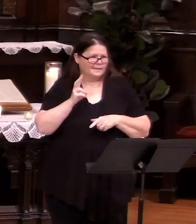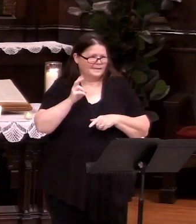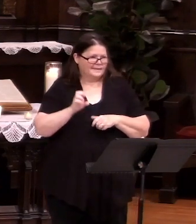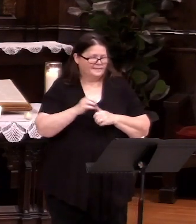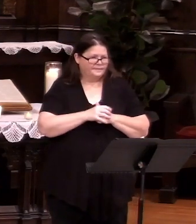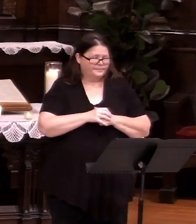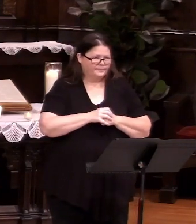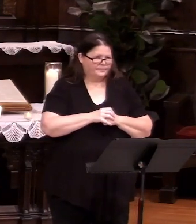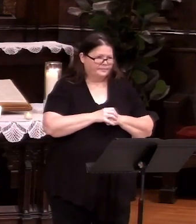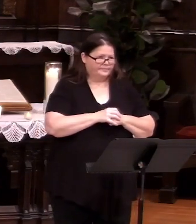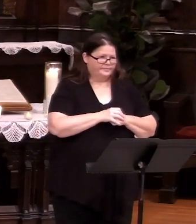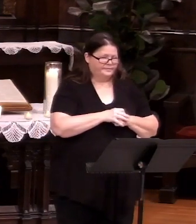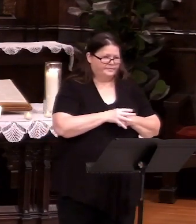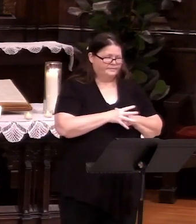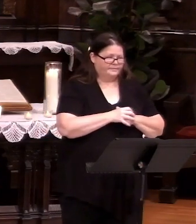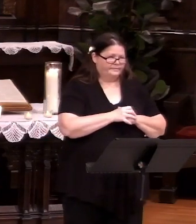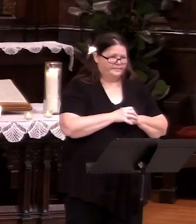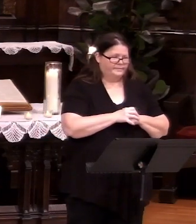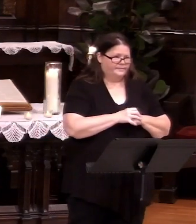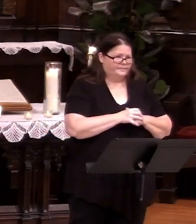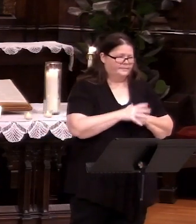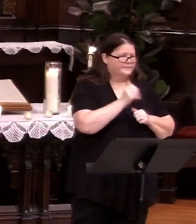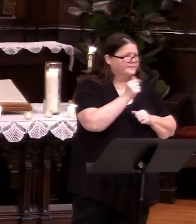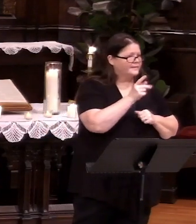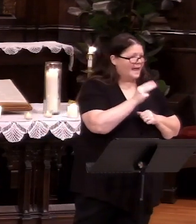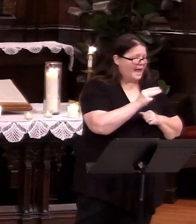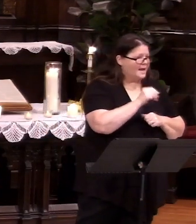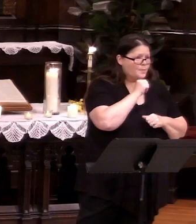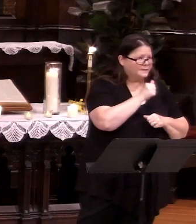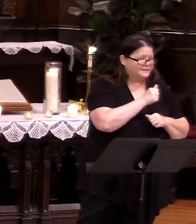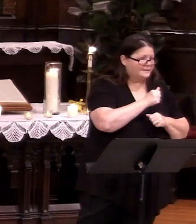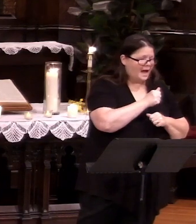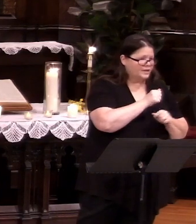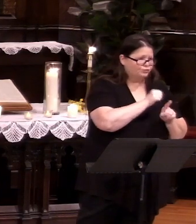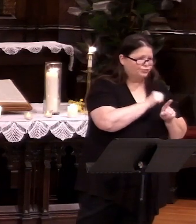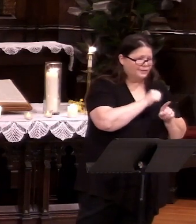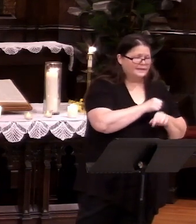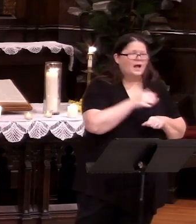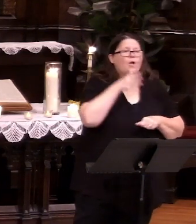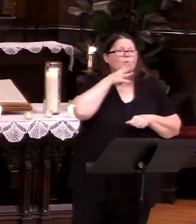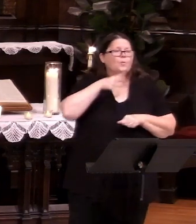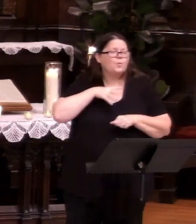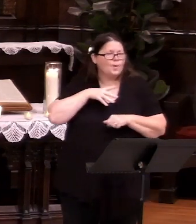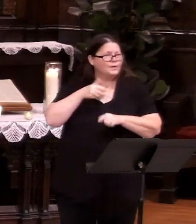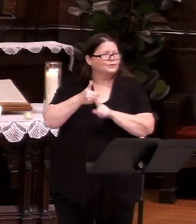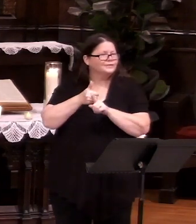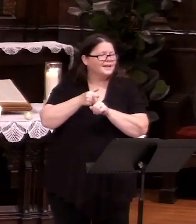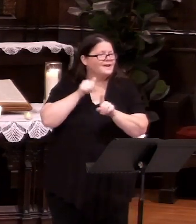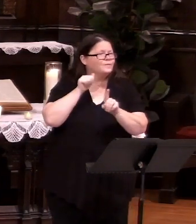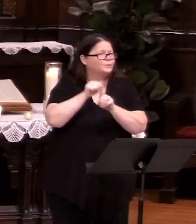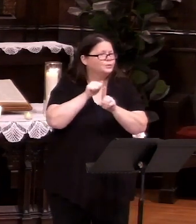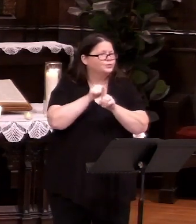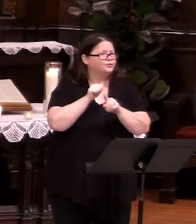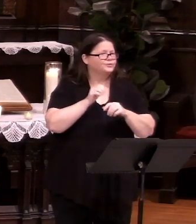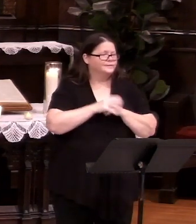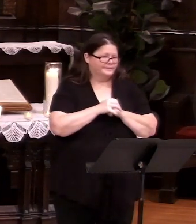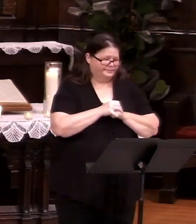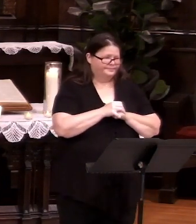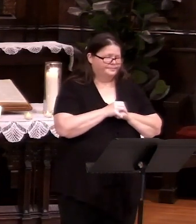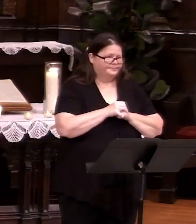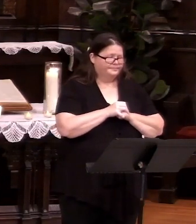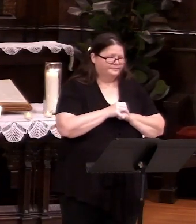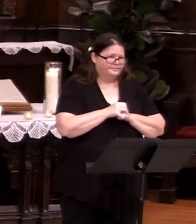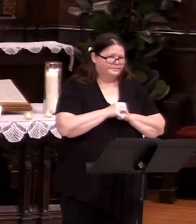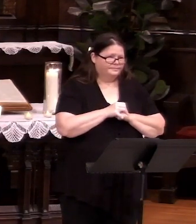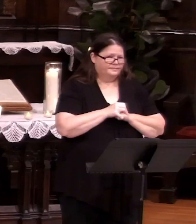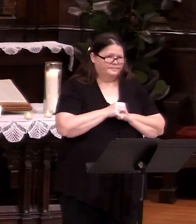And Adam was not deceived, but the woman was deceived and became a transgressor.